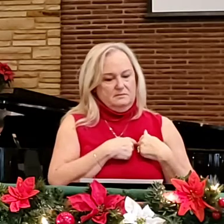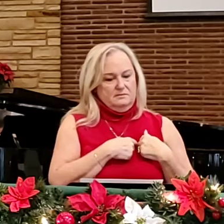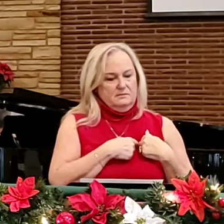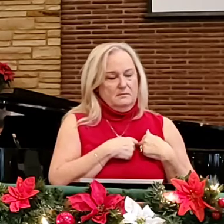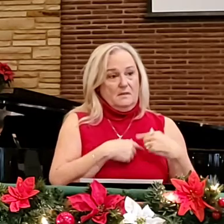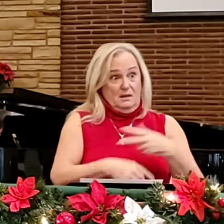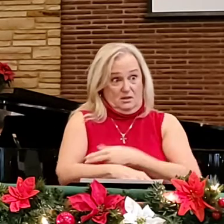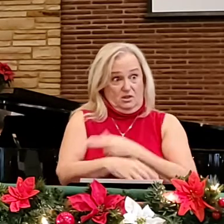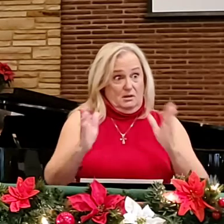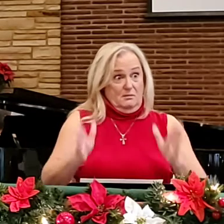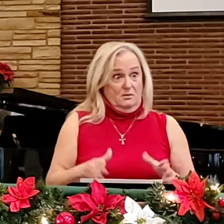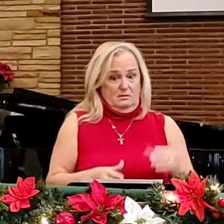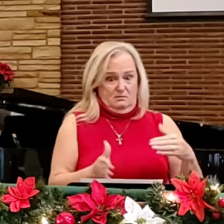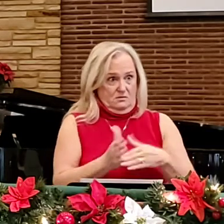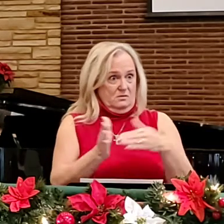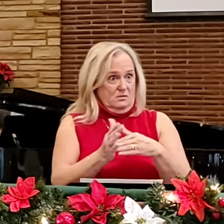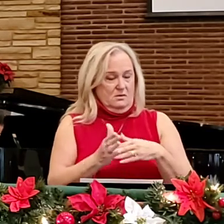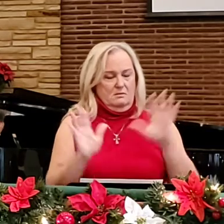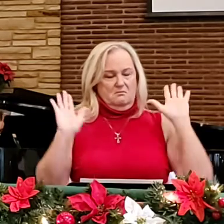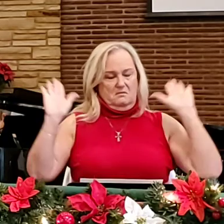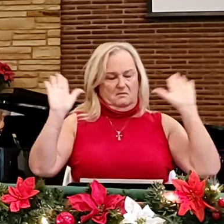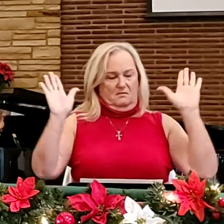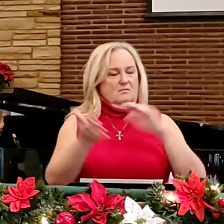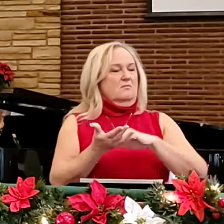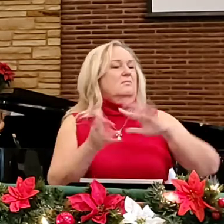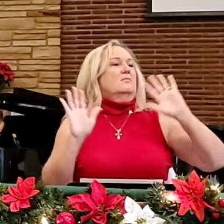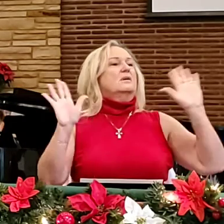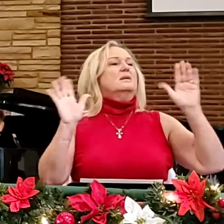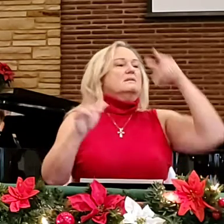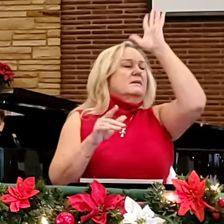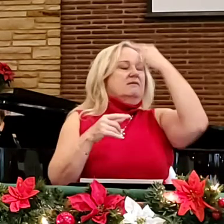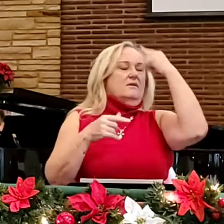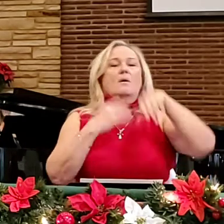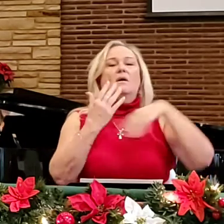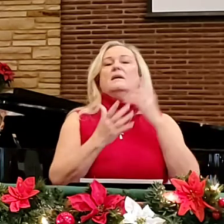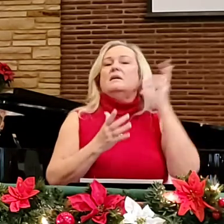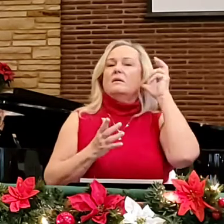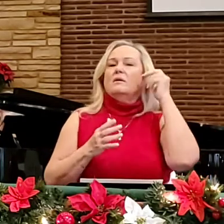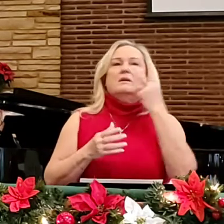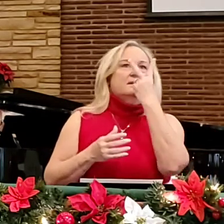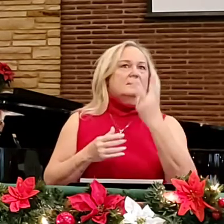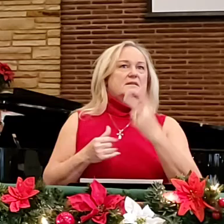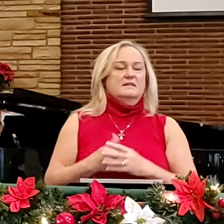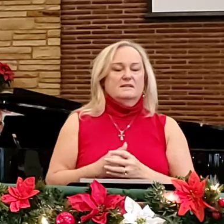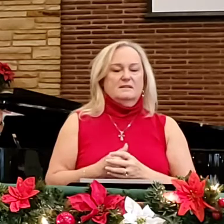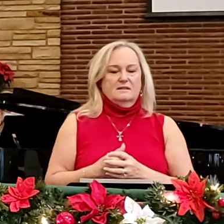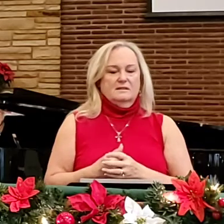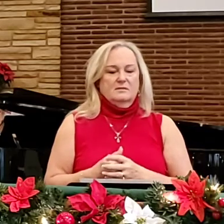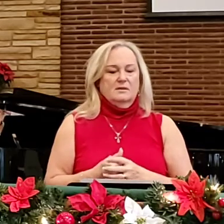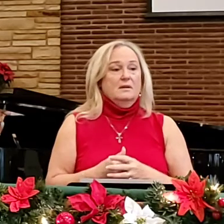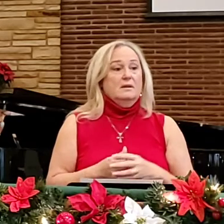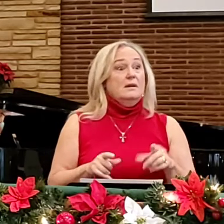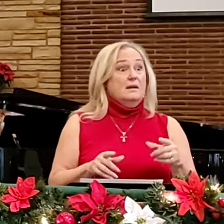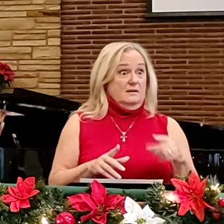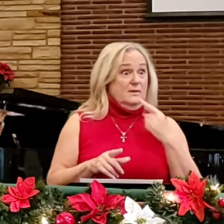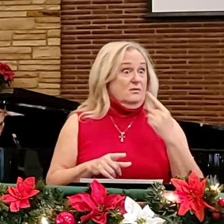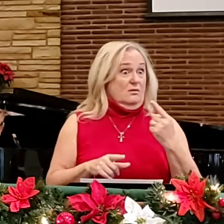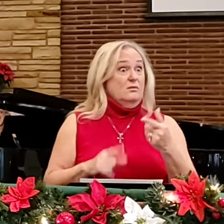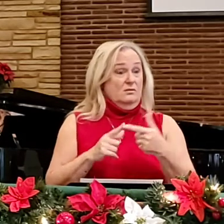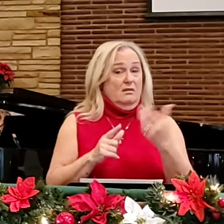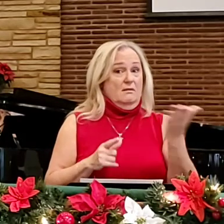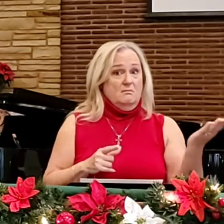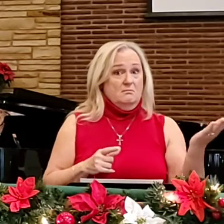The shepherds returned, glorifying and praising God for all they had heard and seen, as it had been told